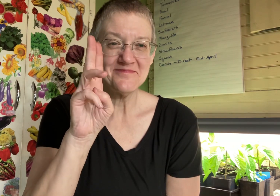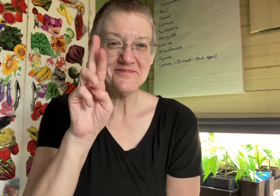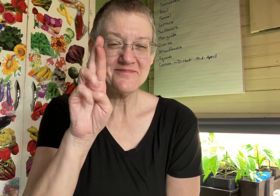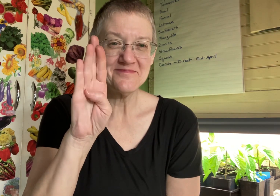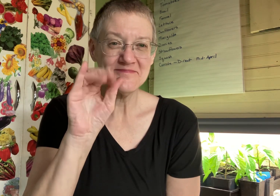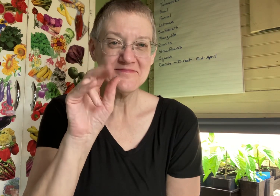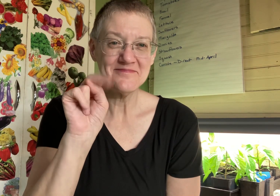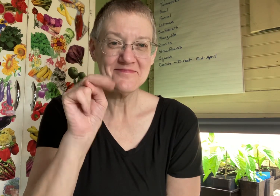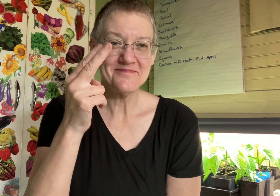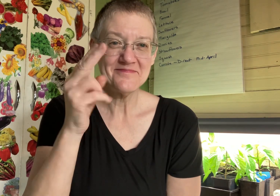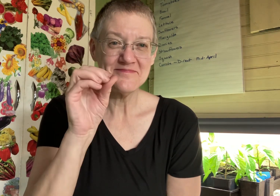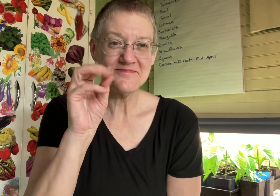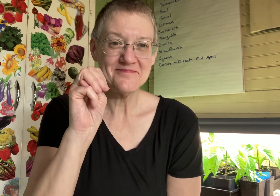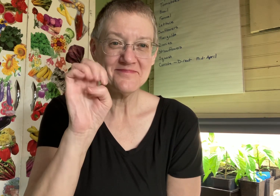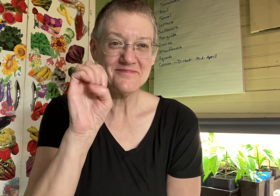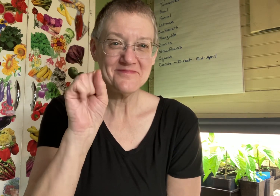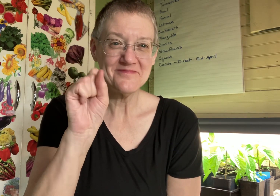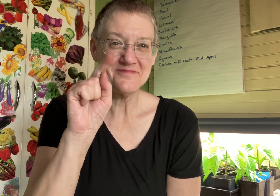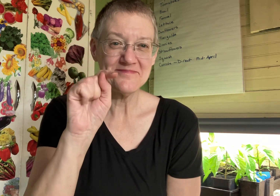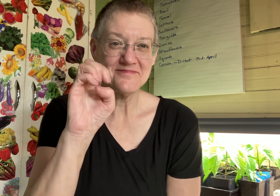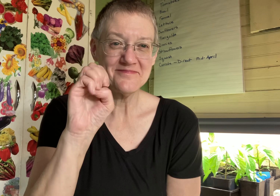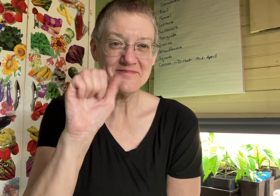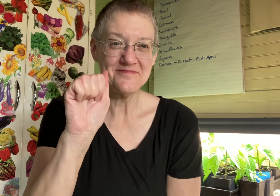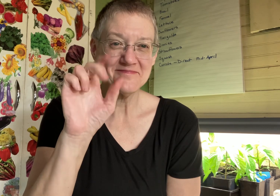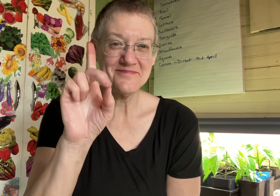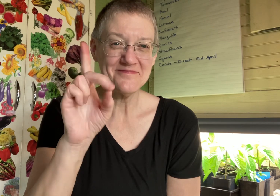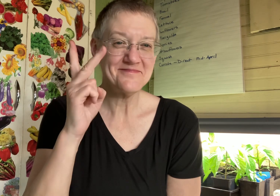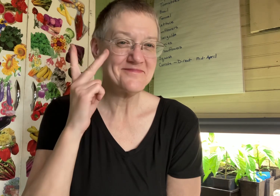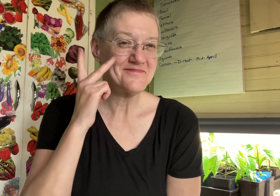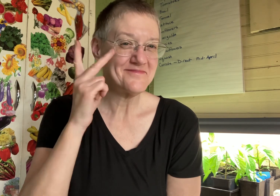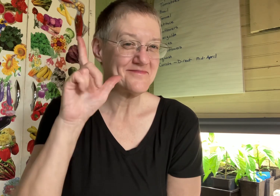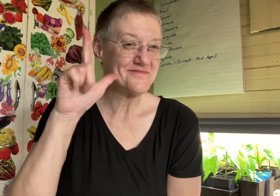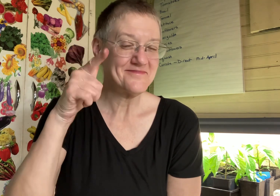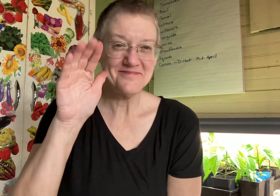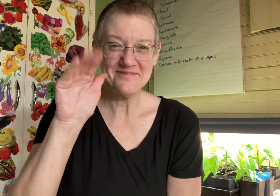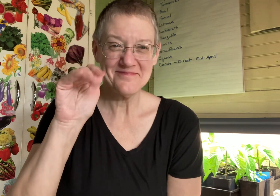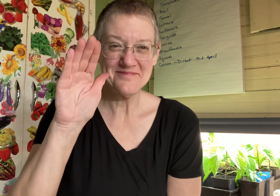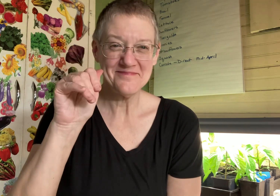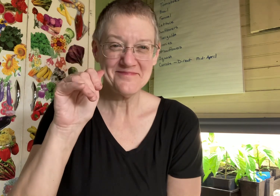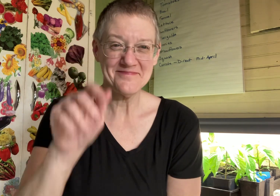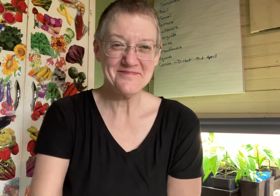Urban Homestead. See you later. Bye-bye.